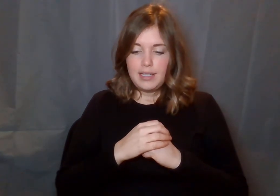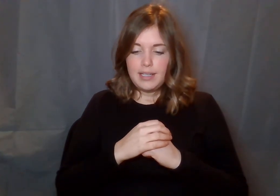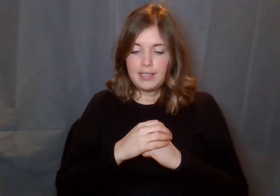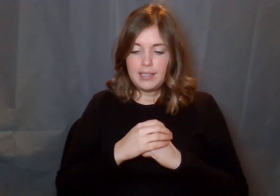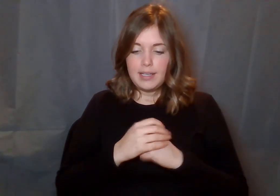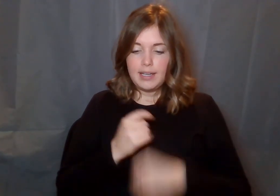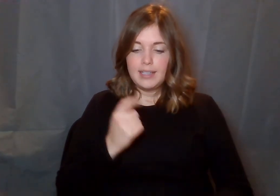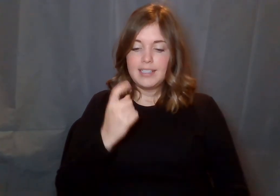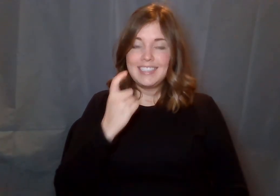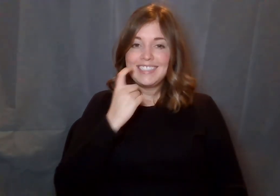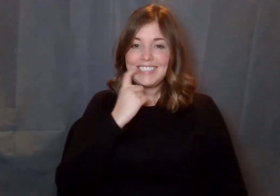Dentist.